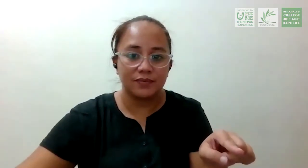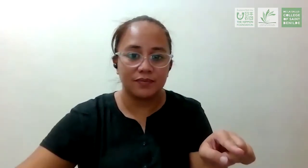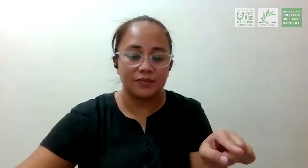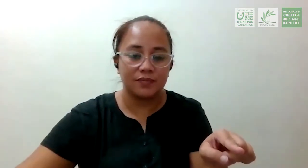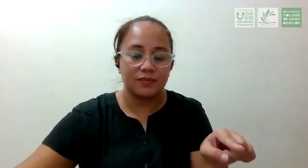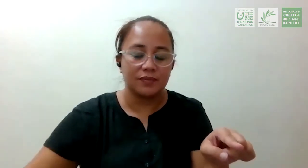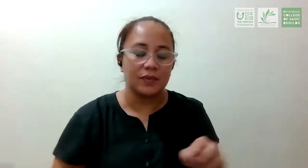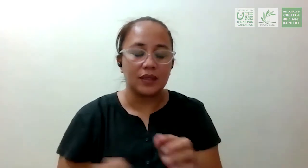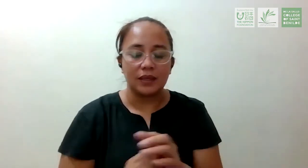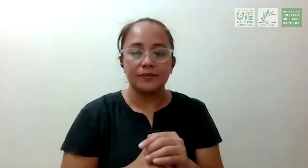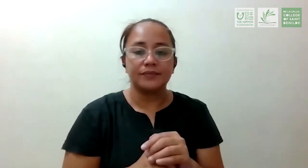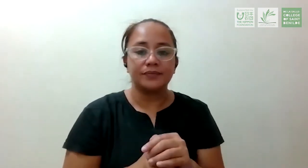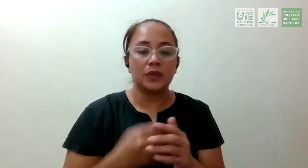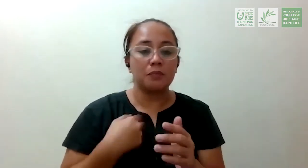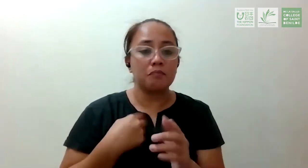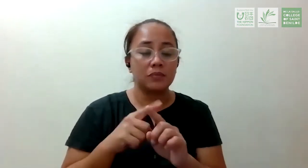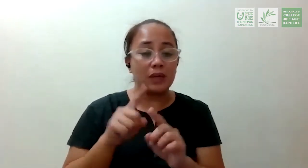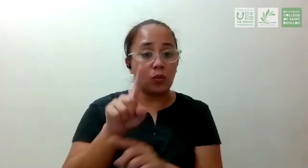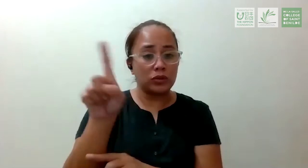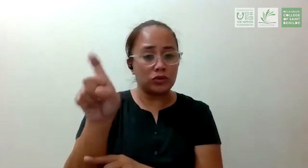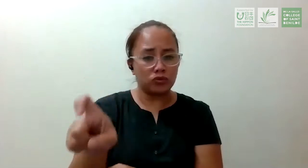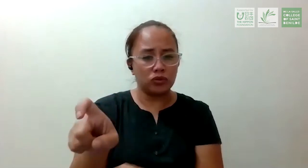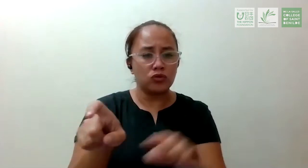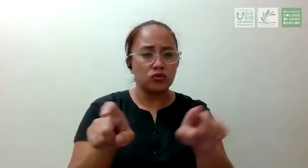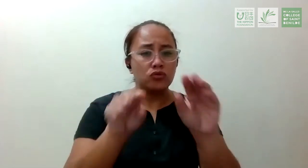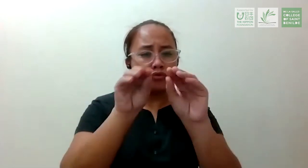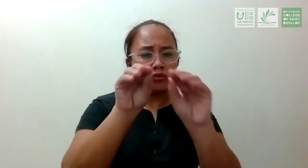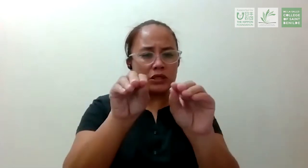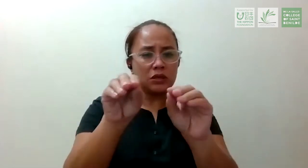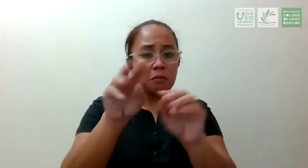So the question is, are you teaching Manila signs?